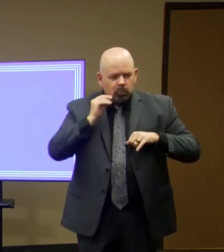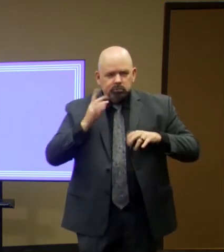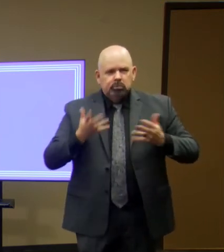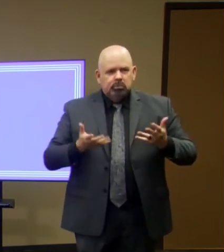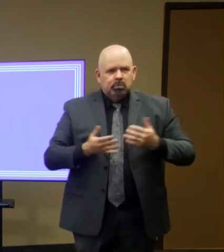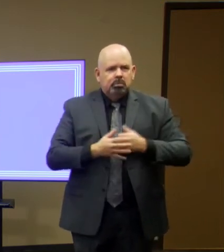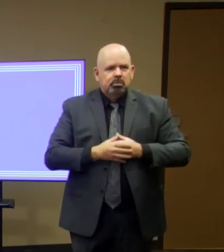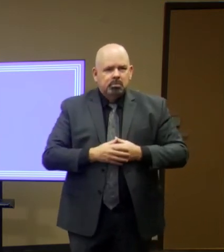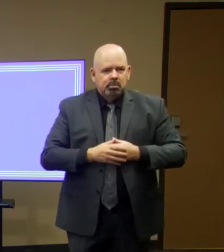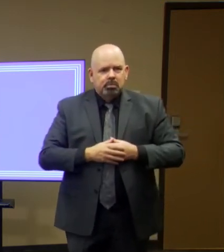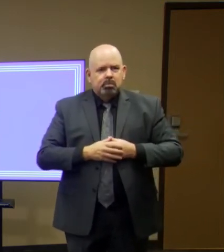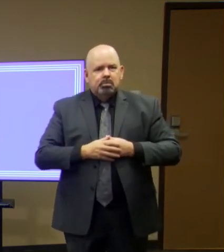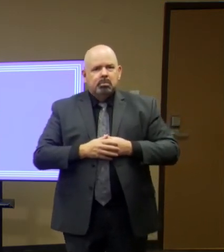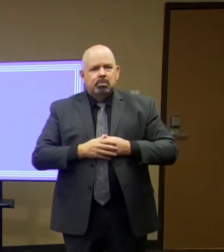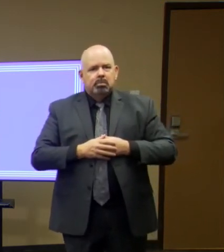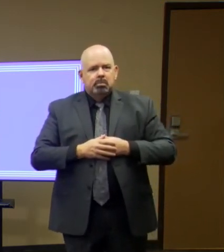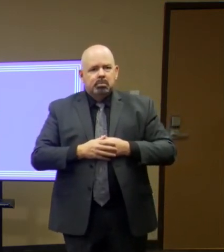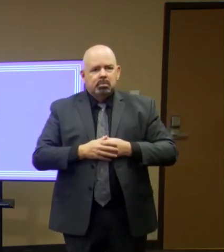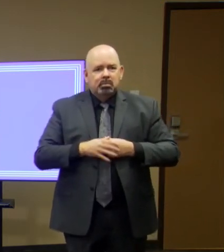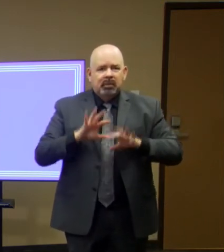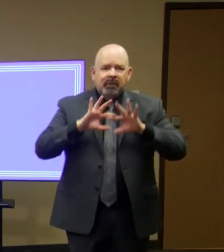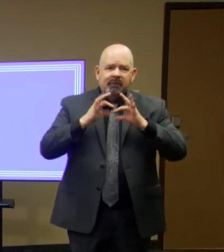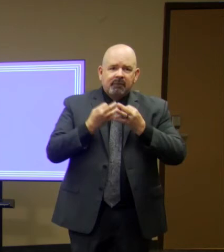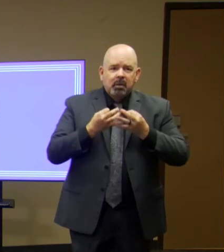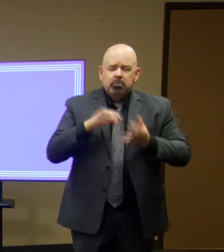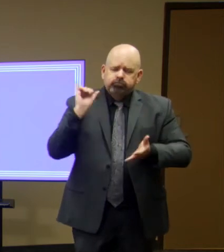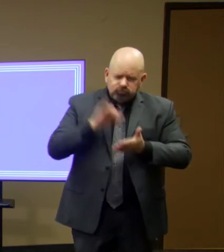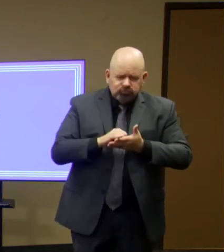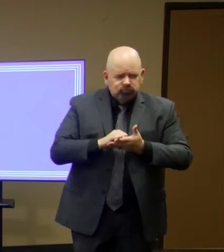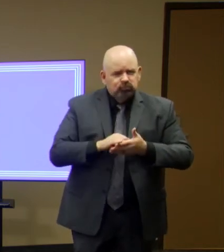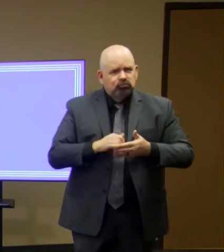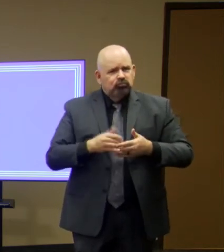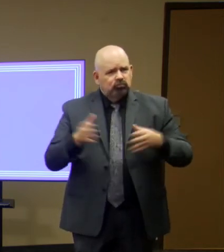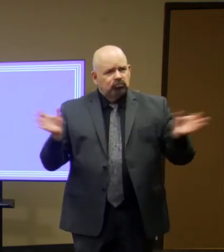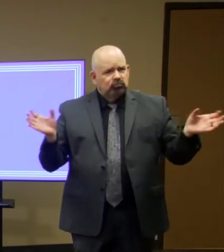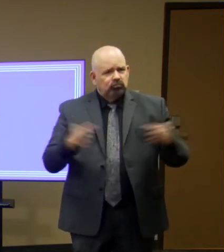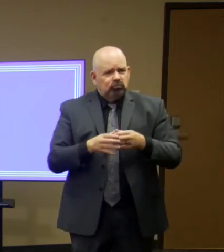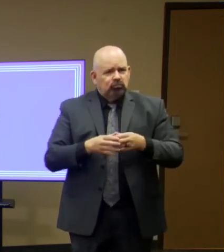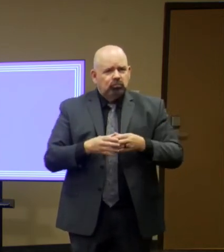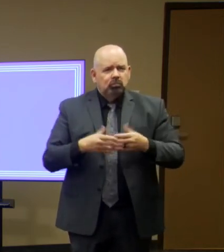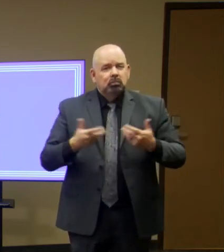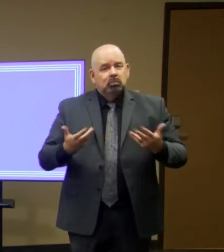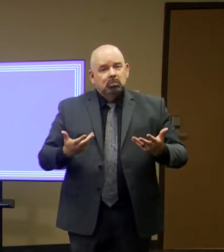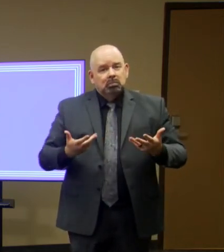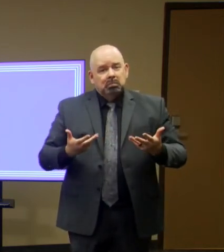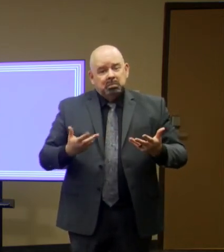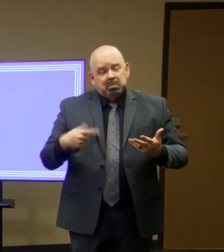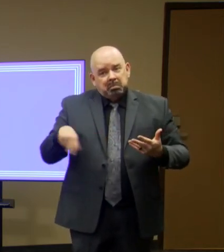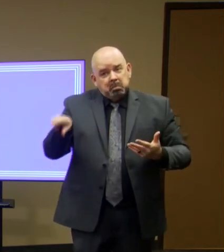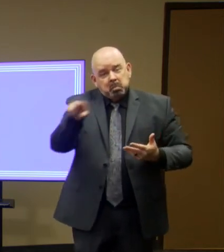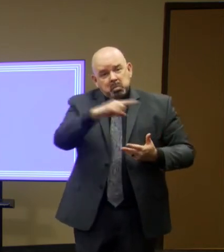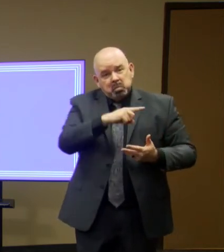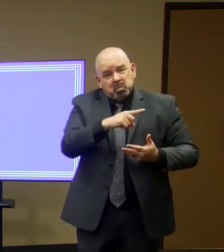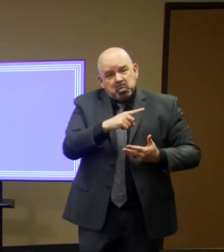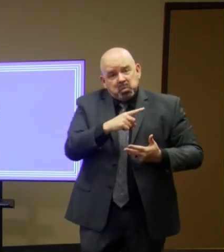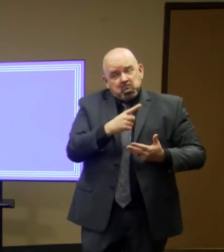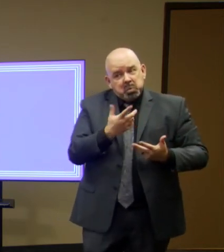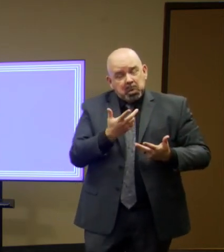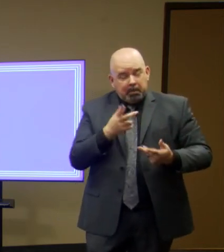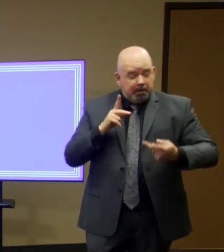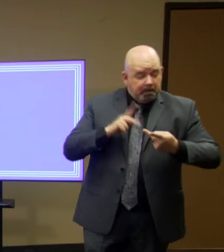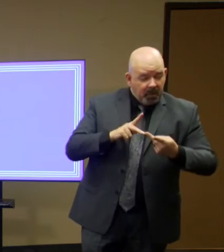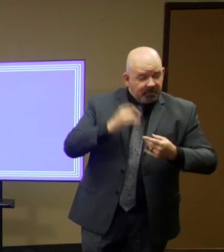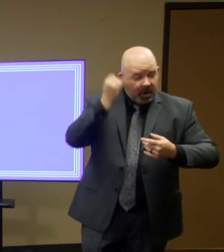be the next best thing, but not necessarily a good thing for our essential workers, we are offering, as we always